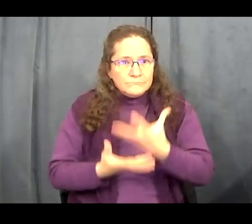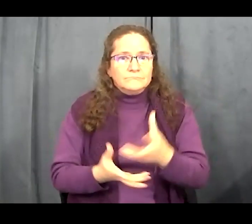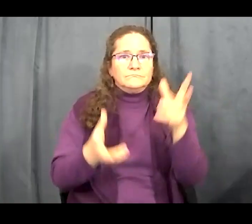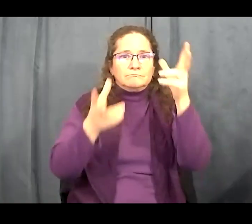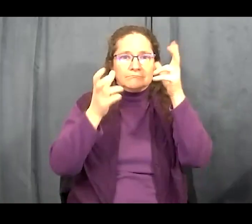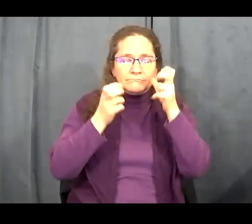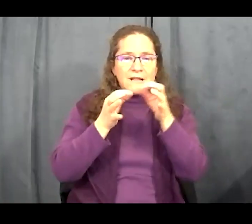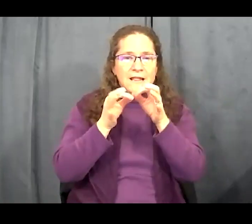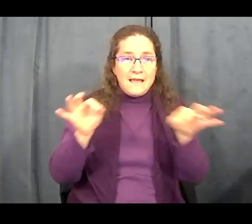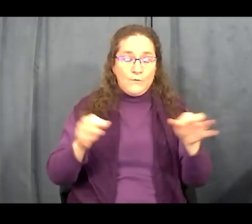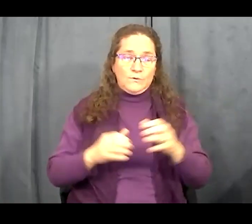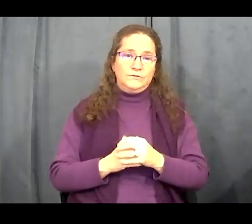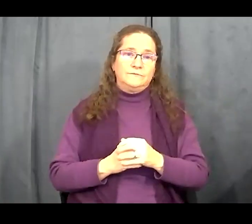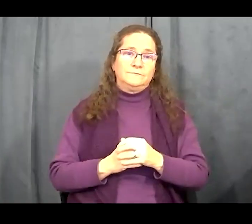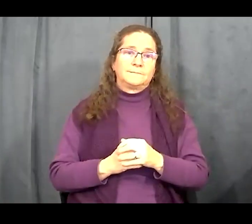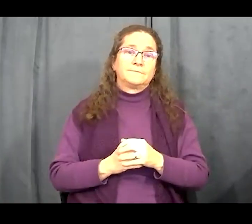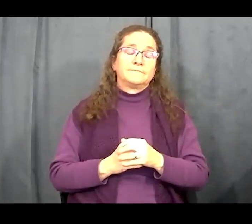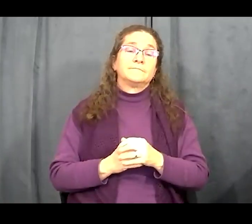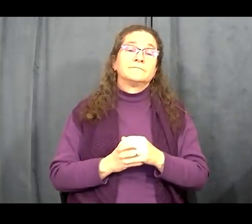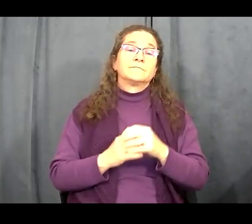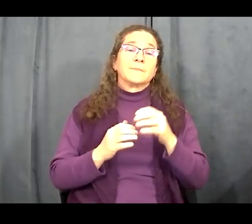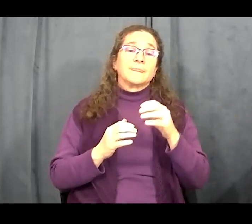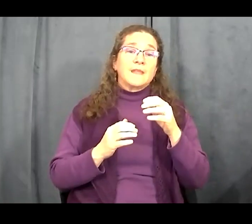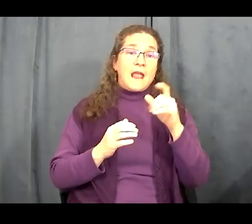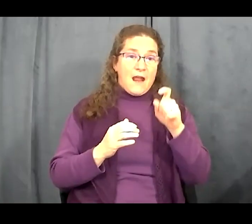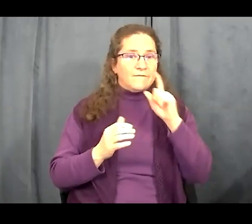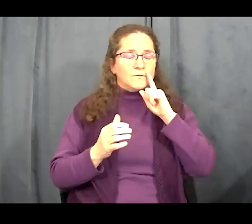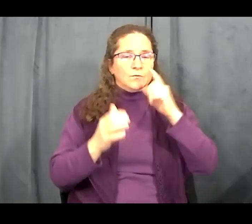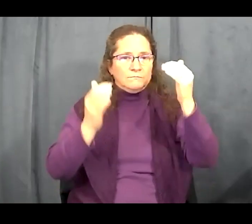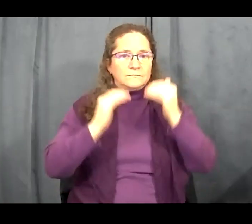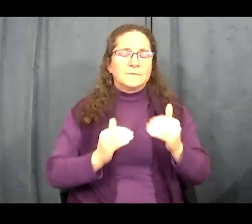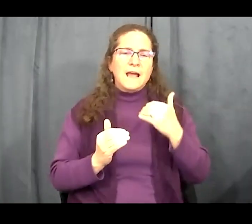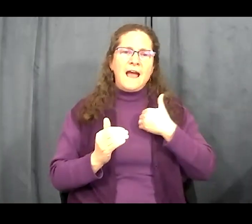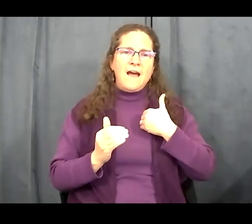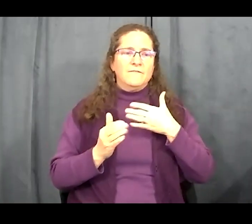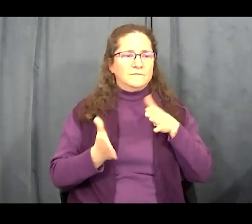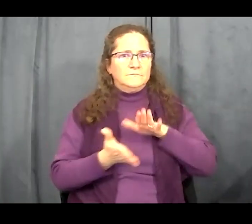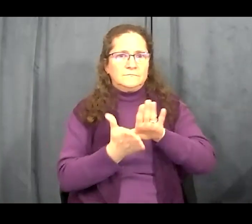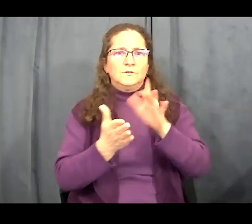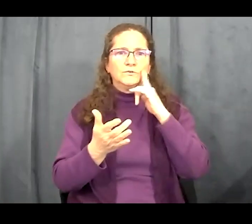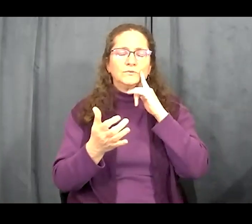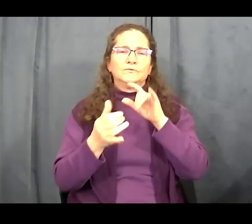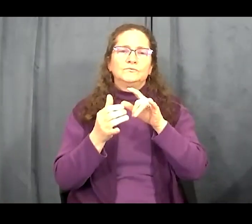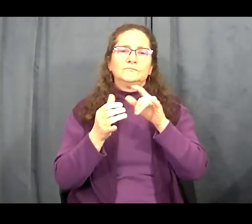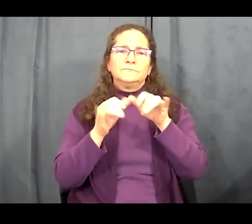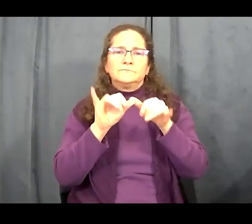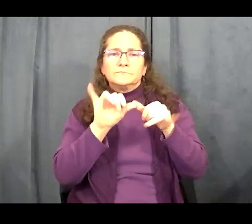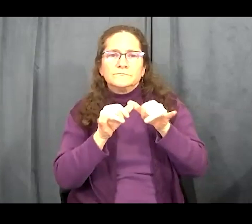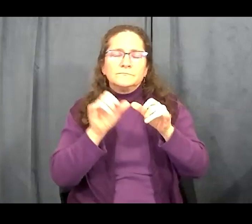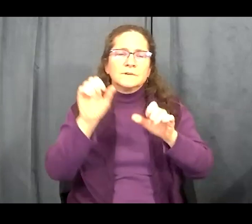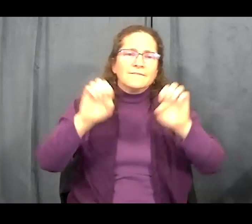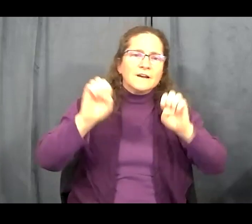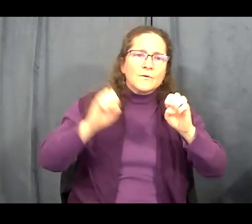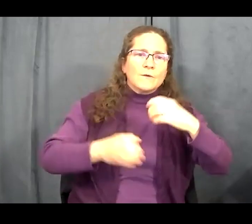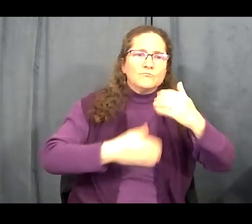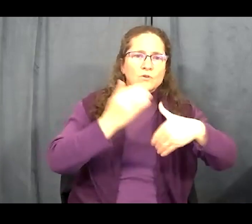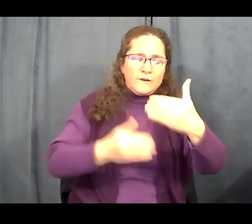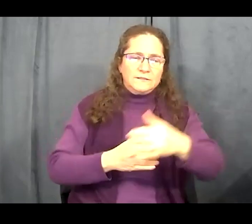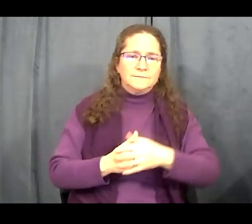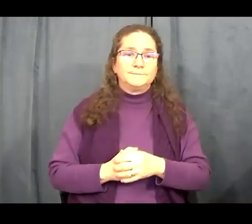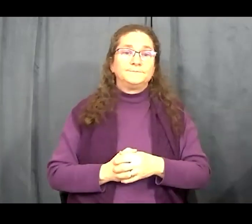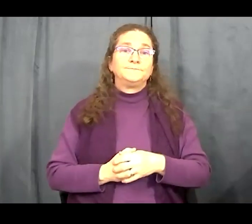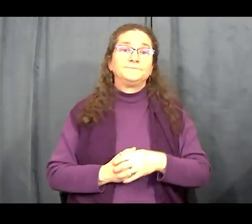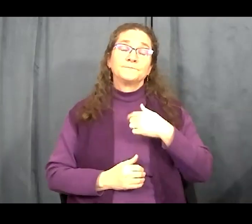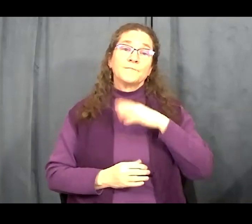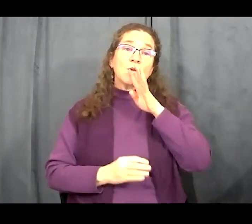Chaining to build language, this is a universal strategy. I'm talking about it to build language, but you will hear other therapists or other professionals